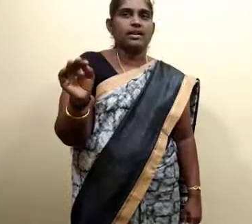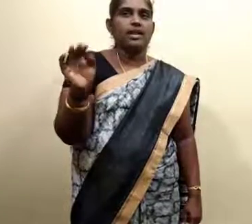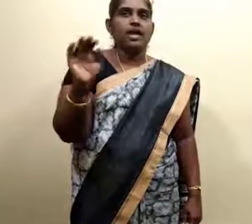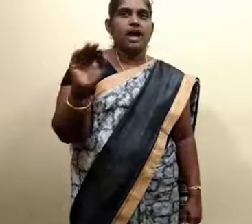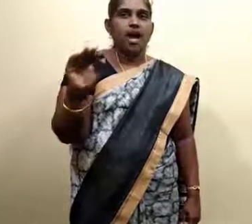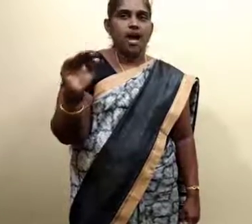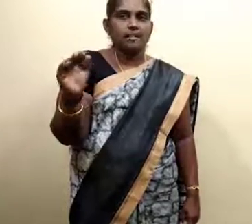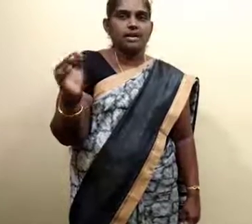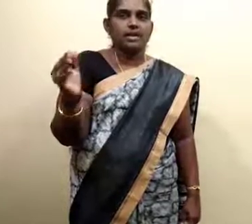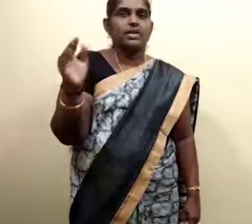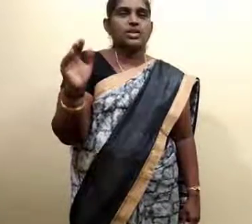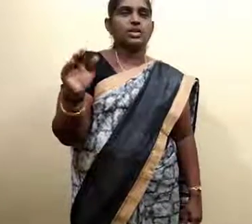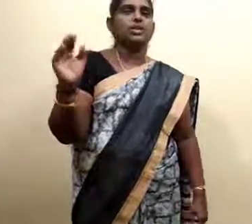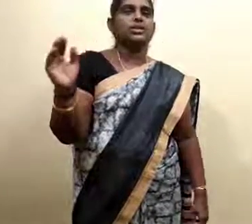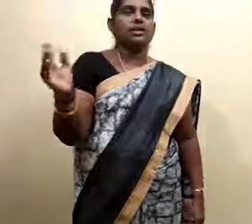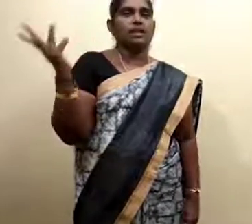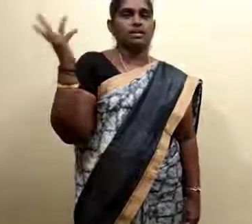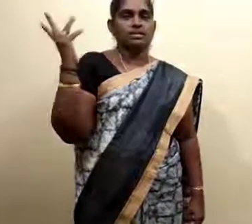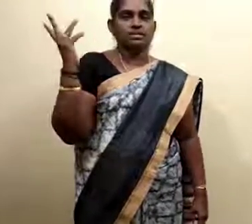than hammering wrought iron.